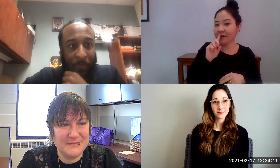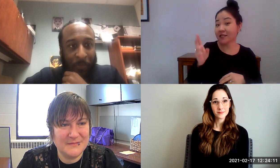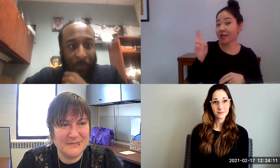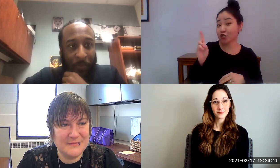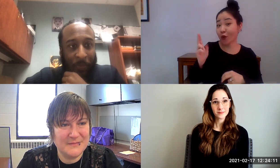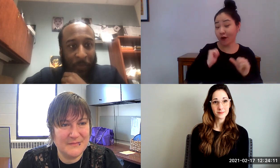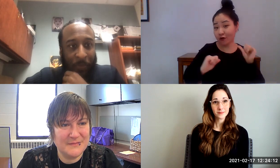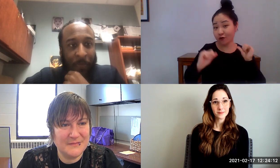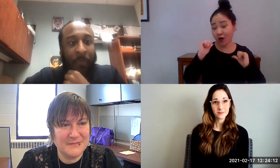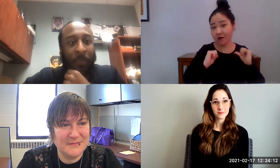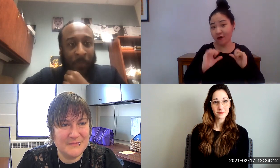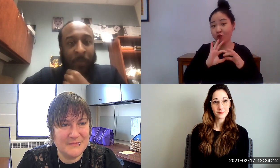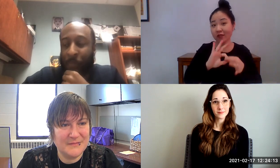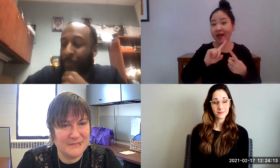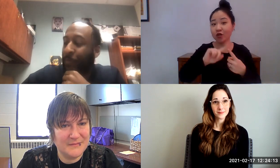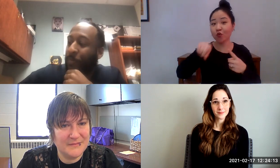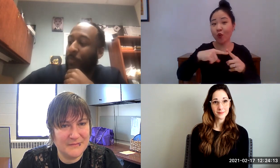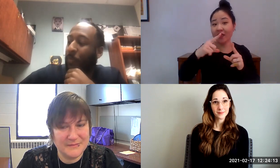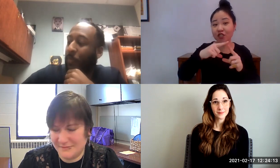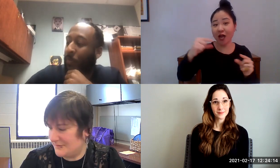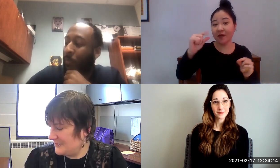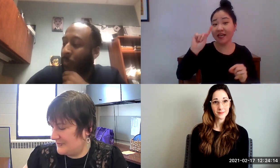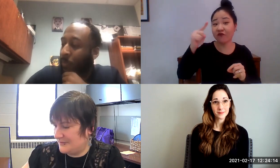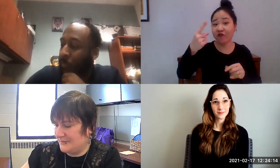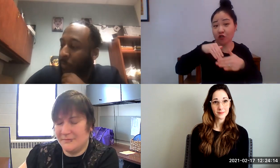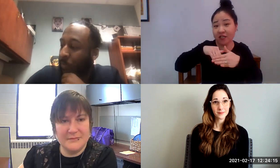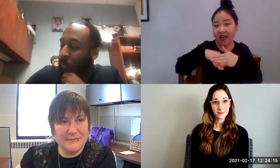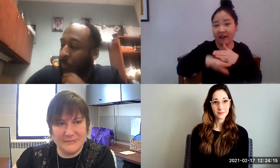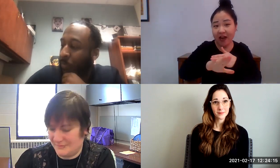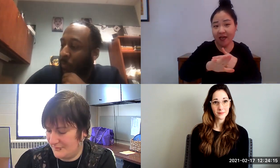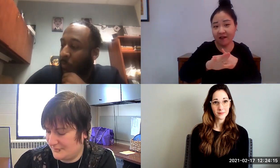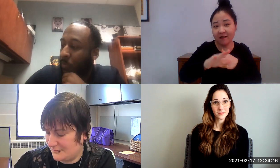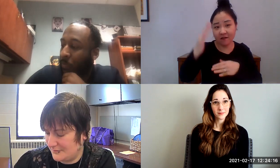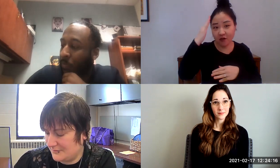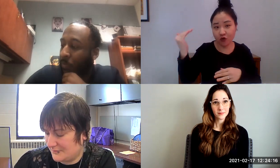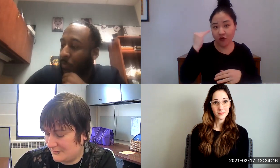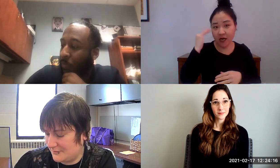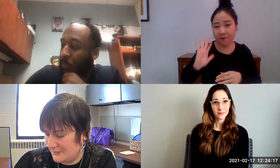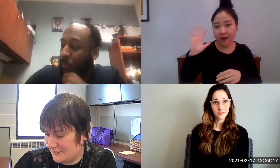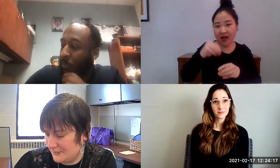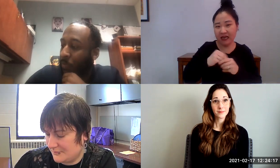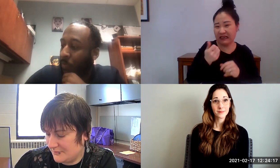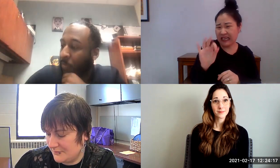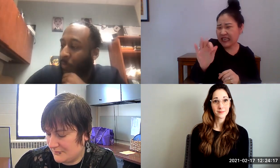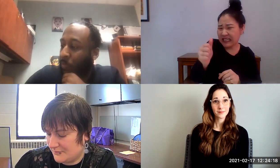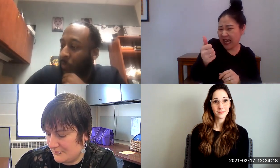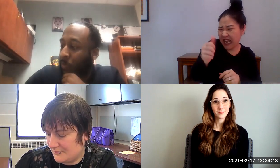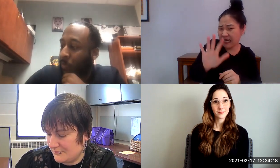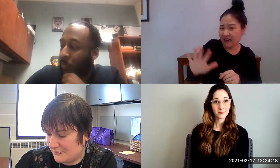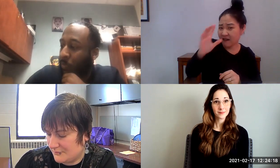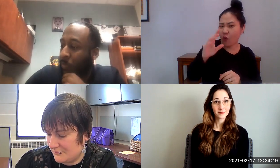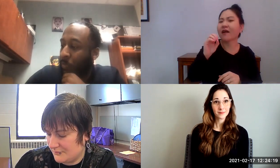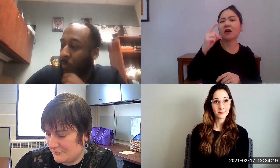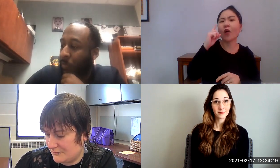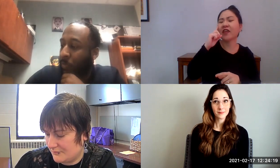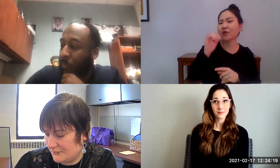Sunshine. It's a historical drama related to when the Japanese first invaded Korea back in